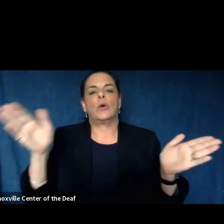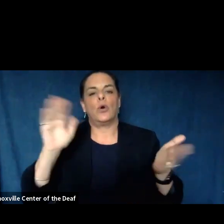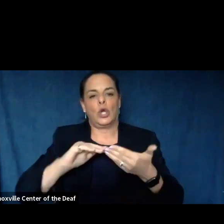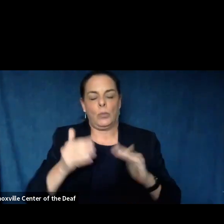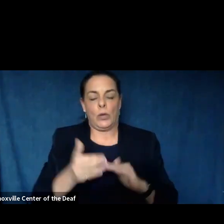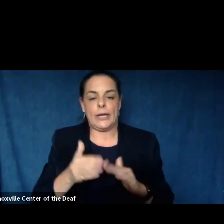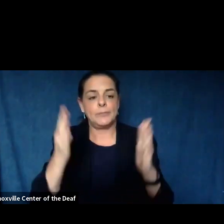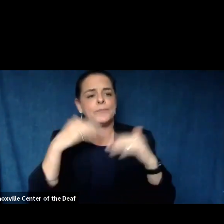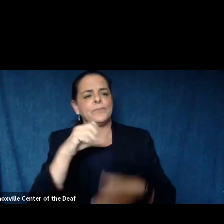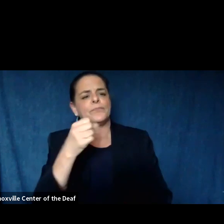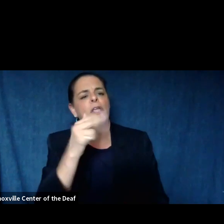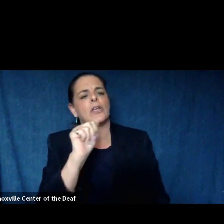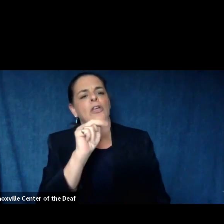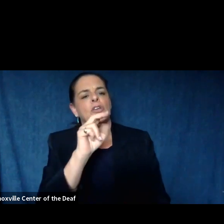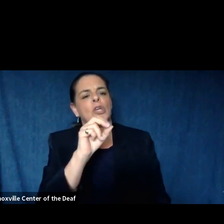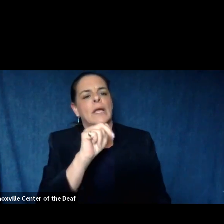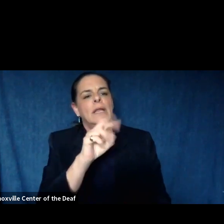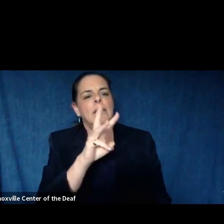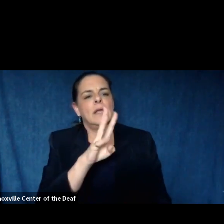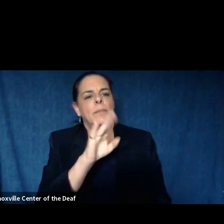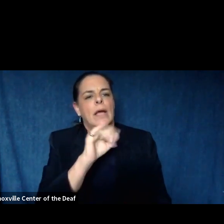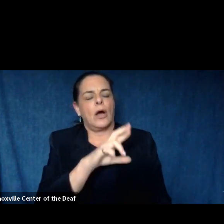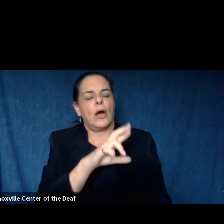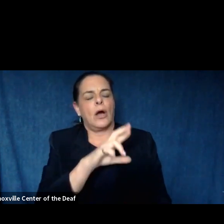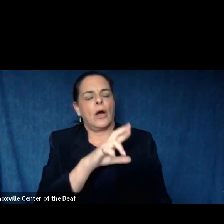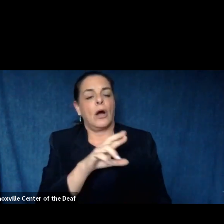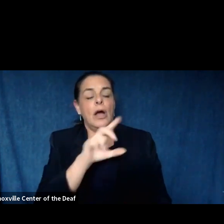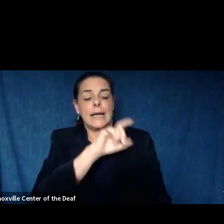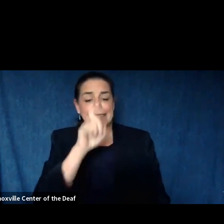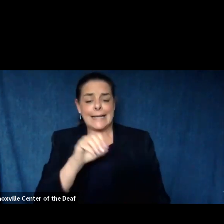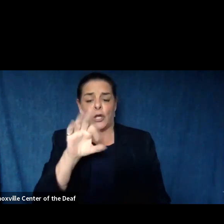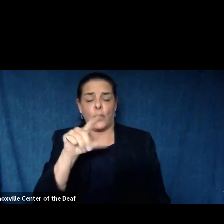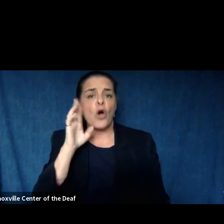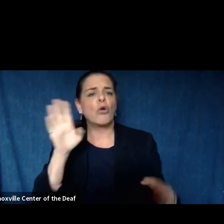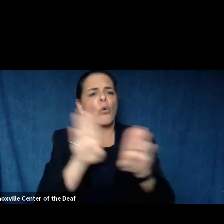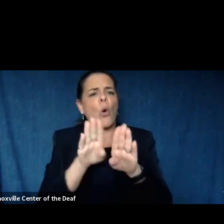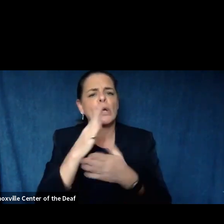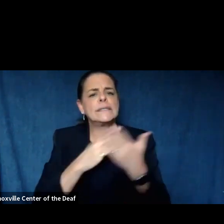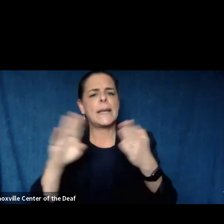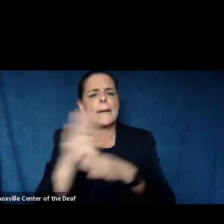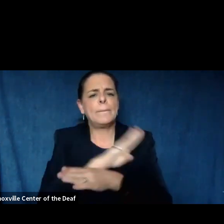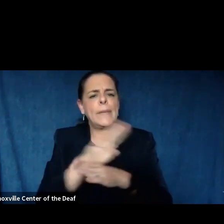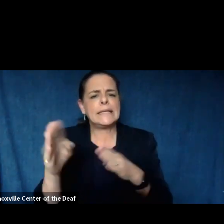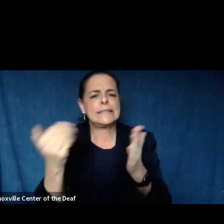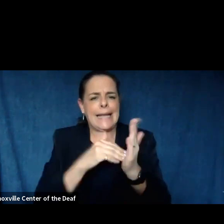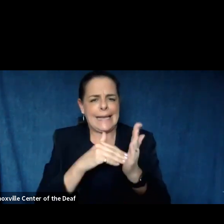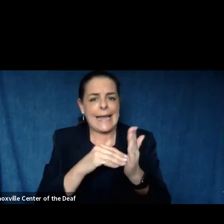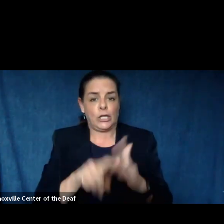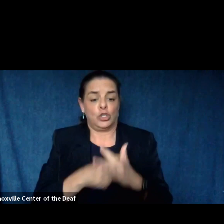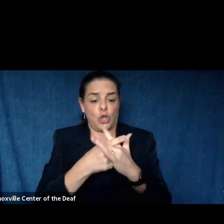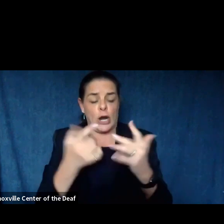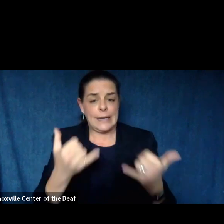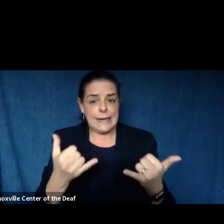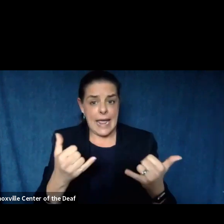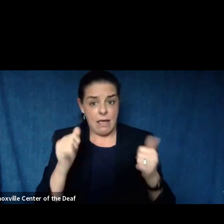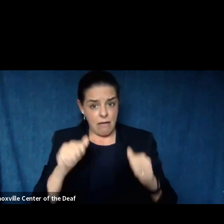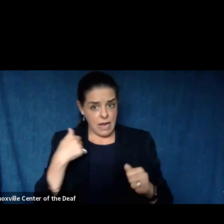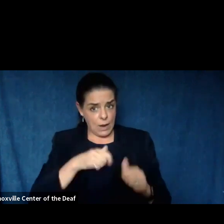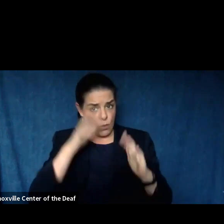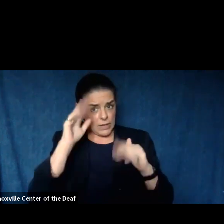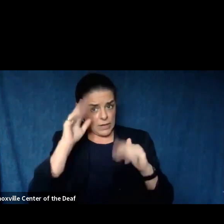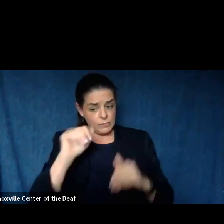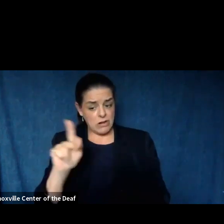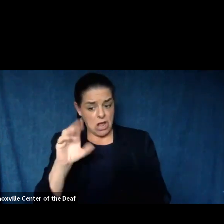Shannon with WBIR, Texas and Florida are closing some businesses again effective today. And we expect Knox County to make a